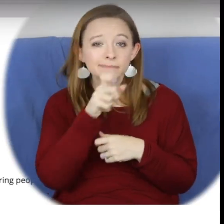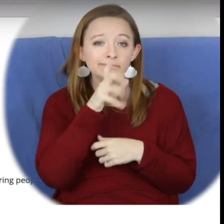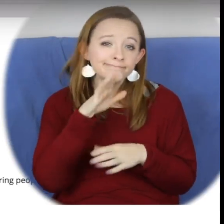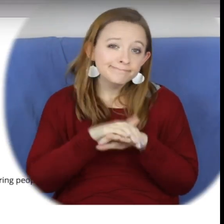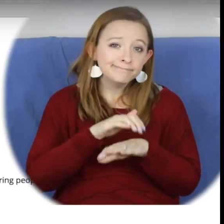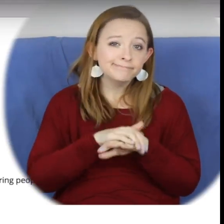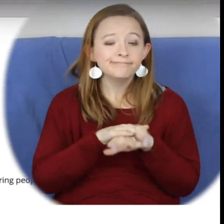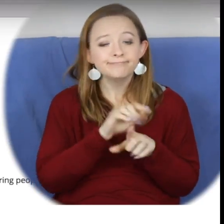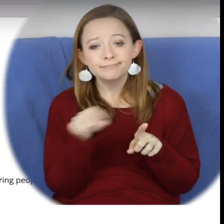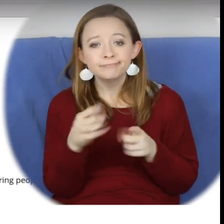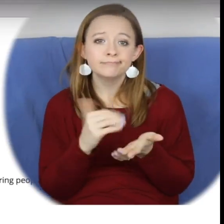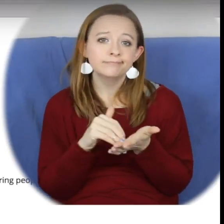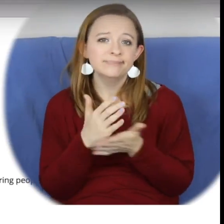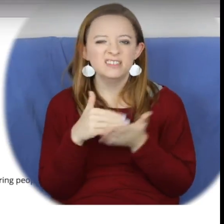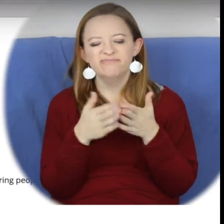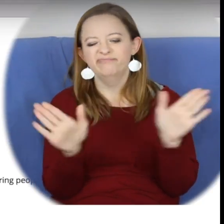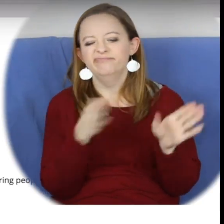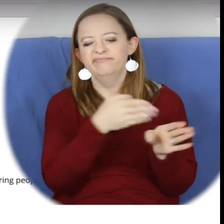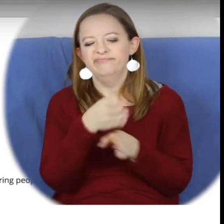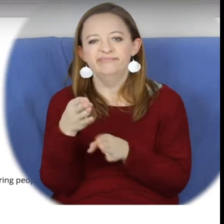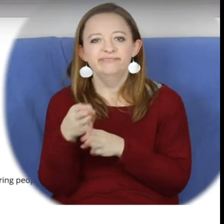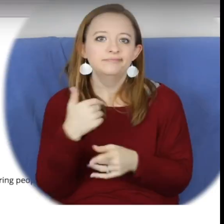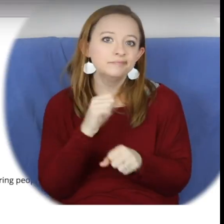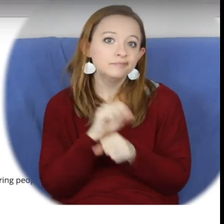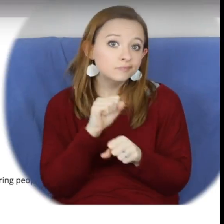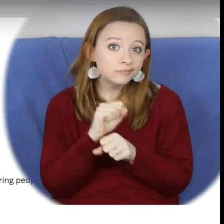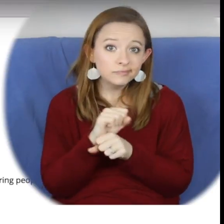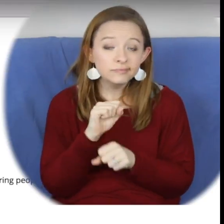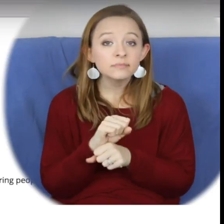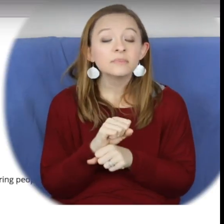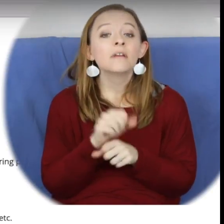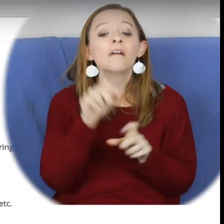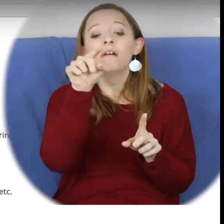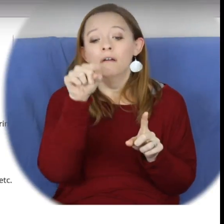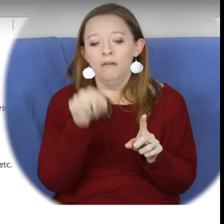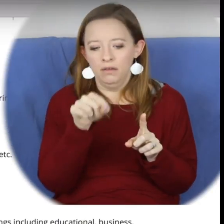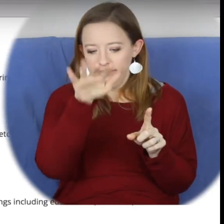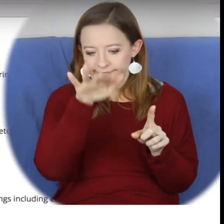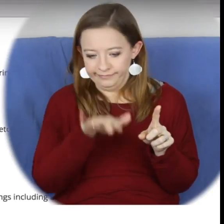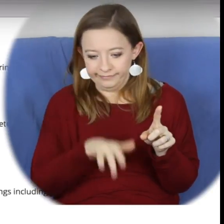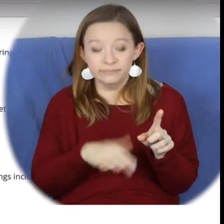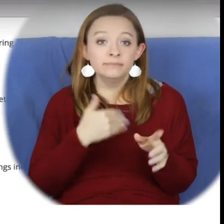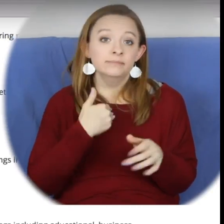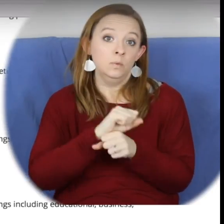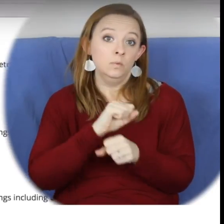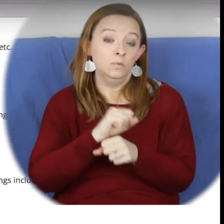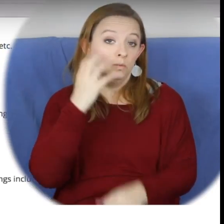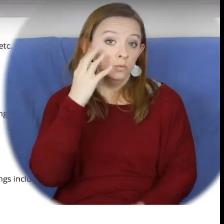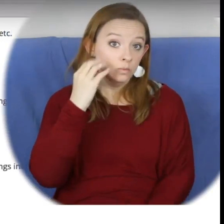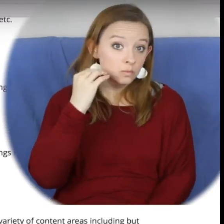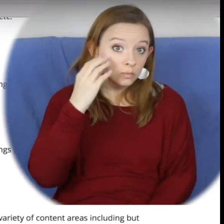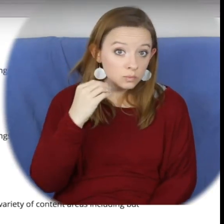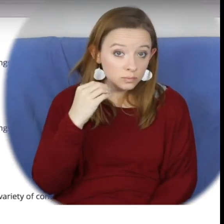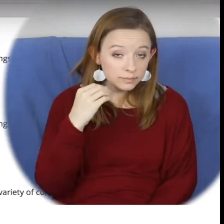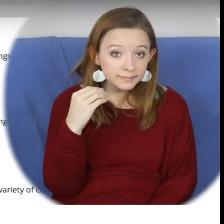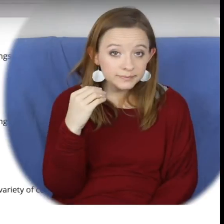it's very common to see, like, K through 12 and all your different work types that you like to do, your skills,